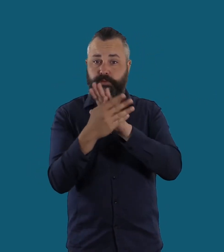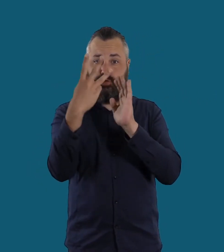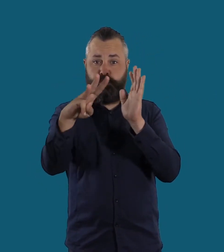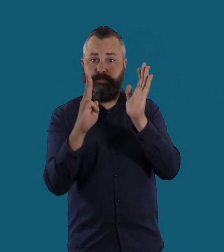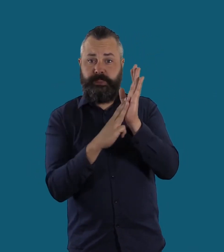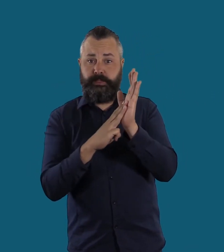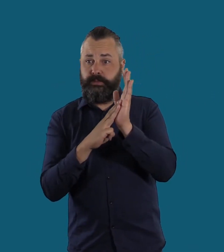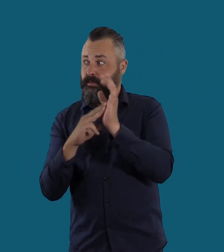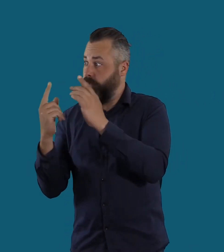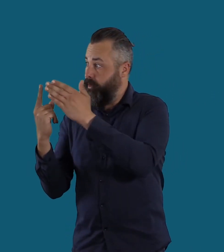zone earthquakes.